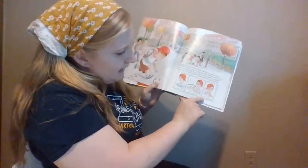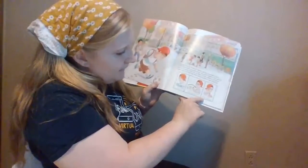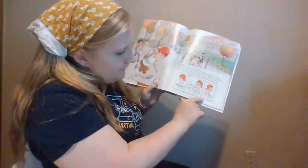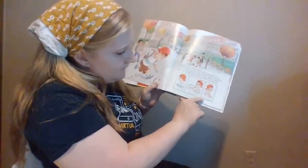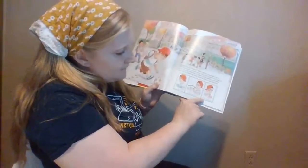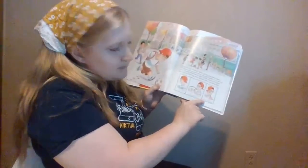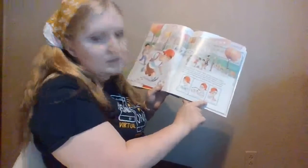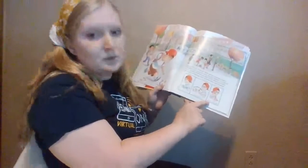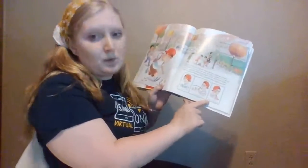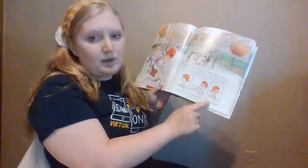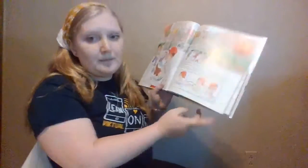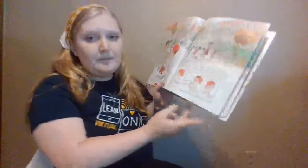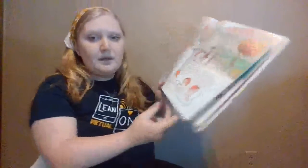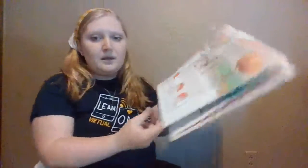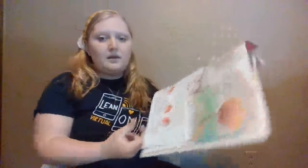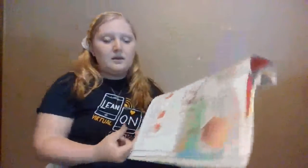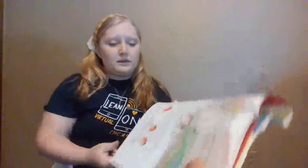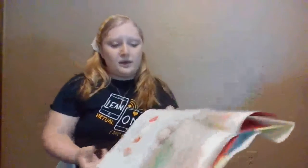deaf school. So